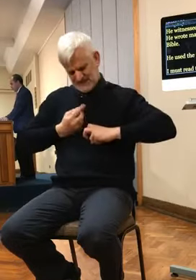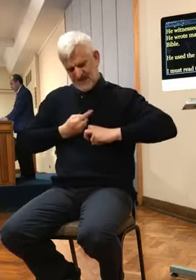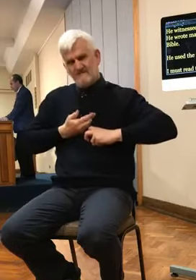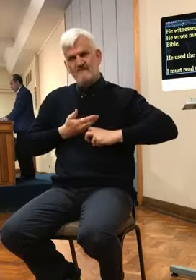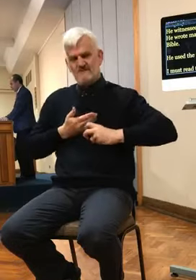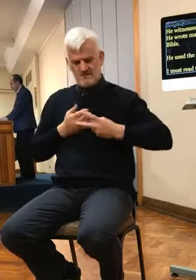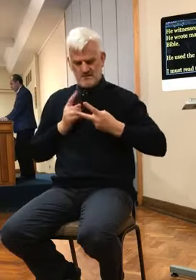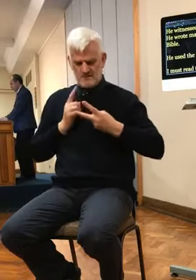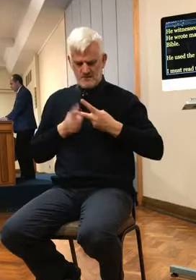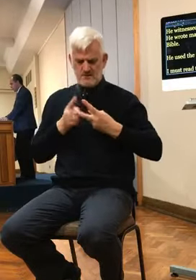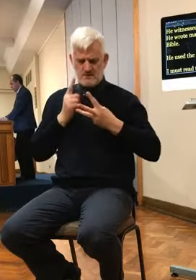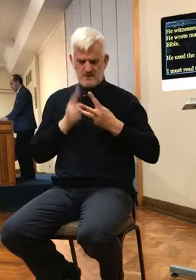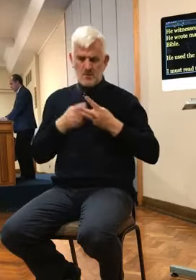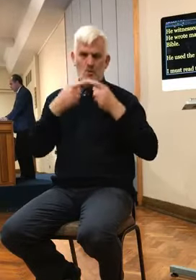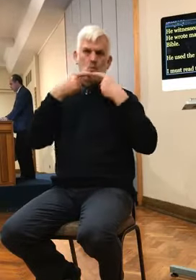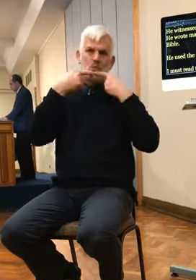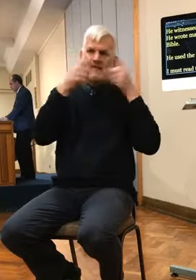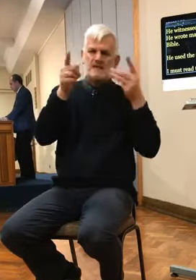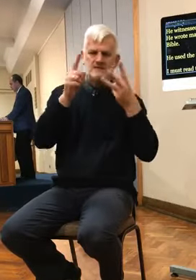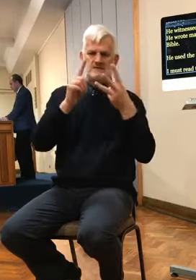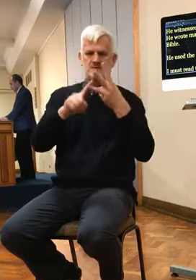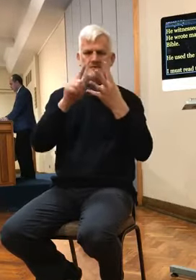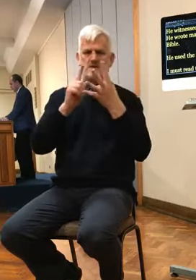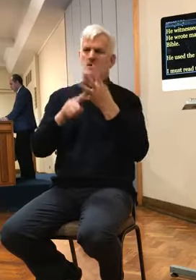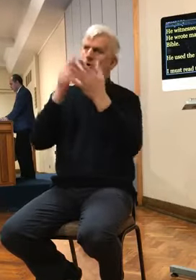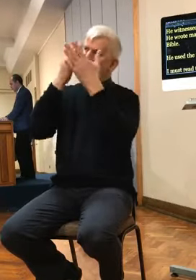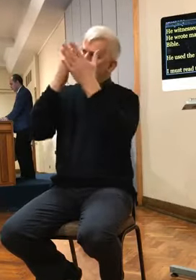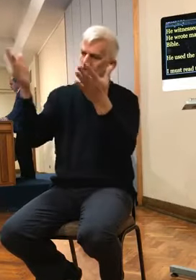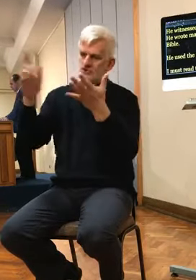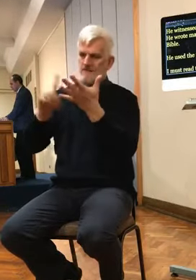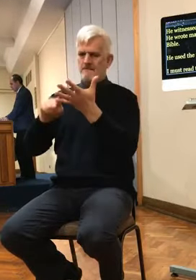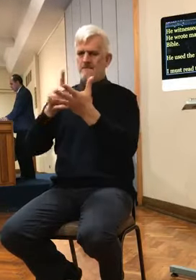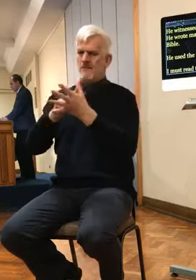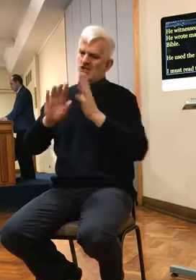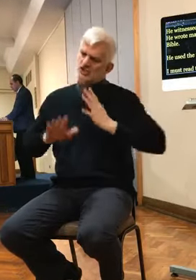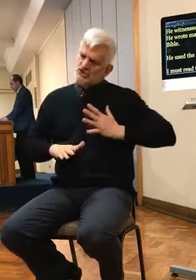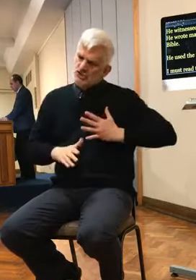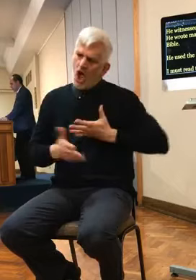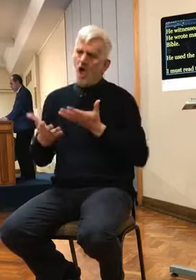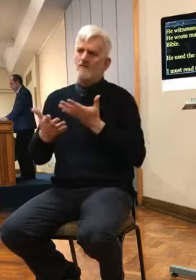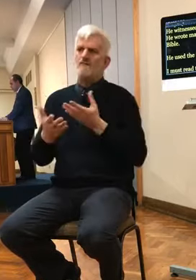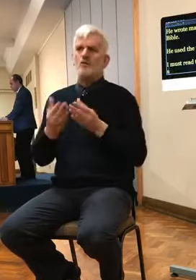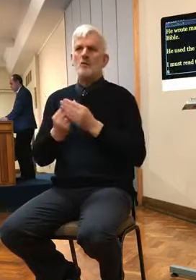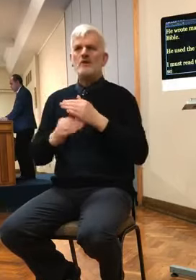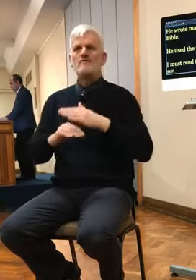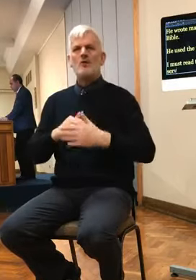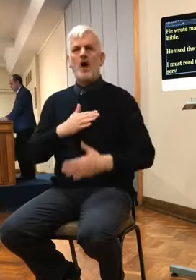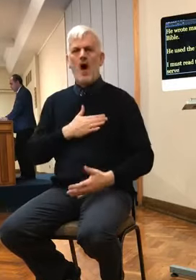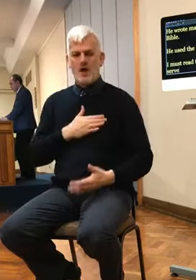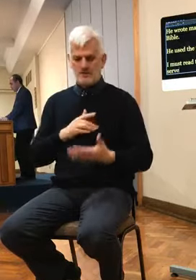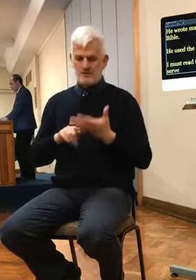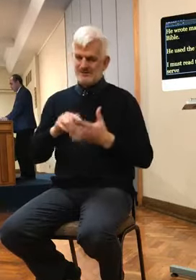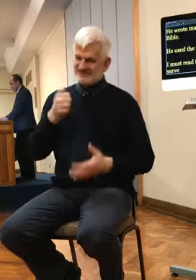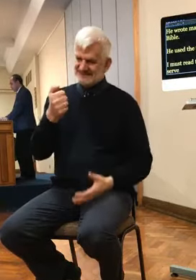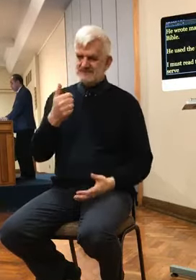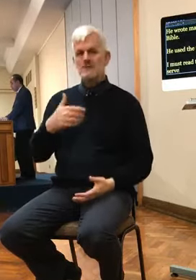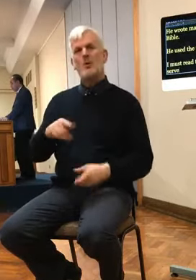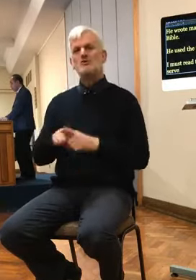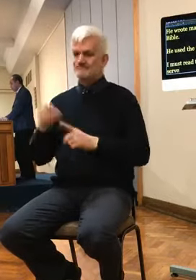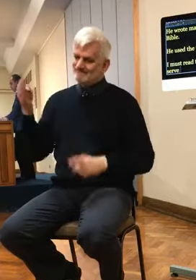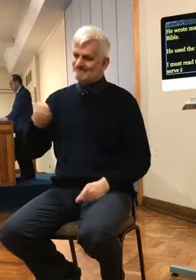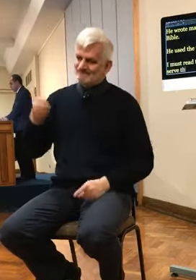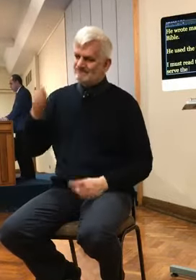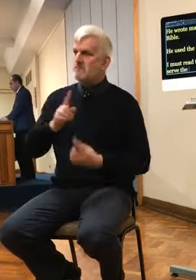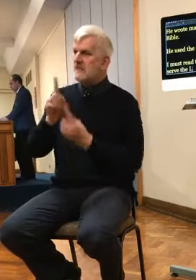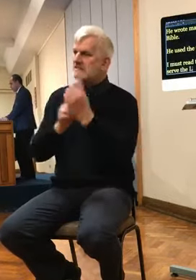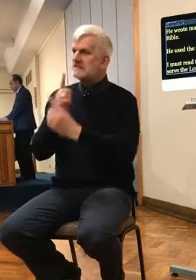non-believers, to worship the Lord, to serve him with all our hearts, but also to attend services where believers meet, but